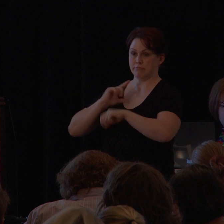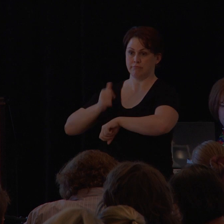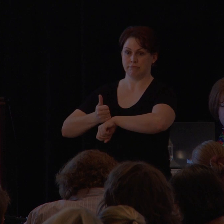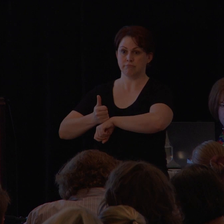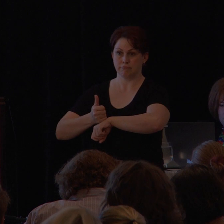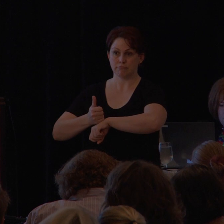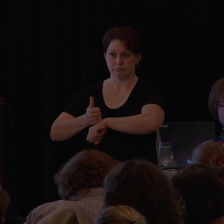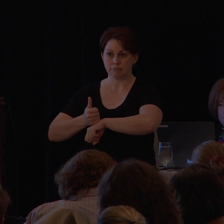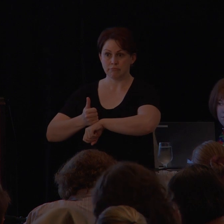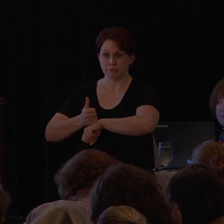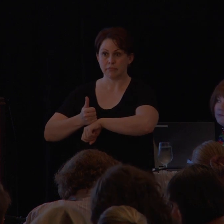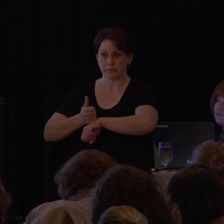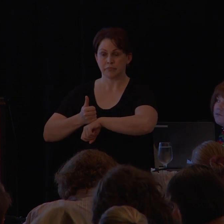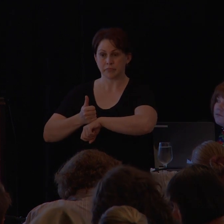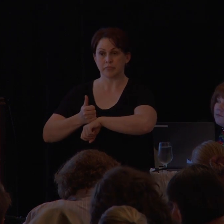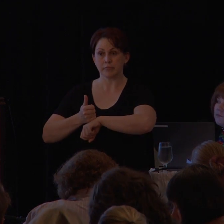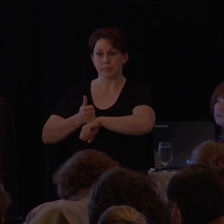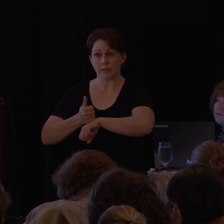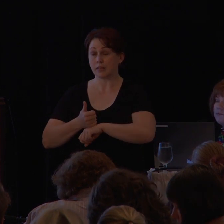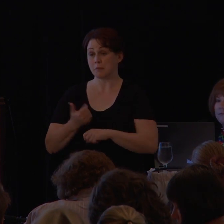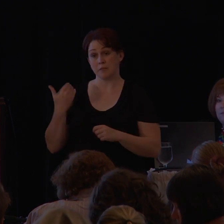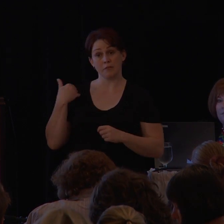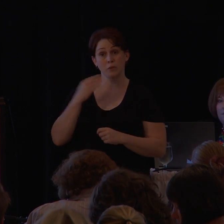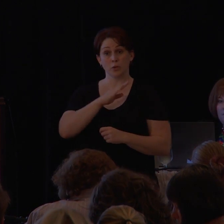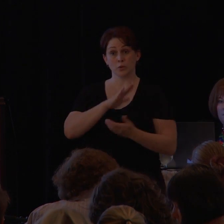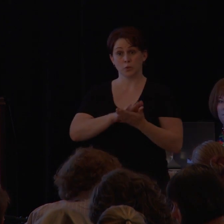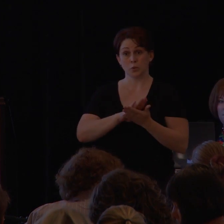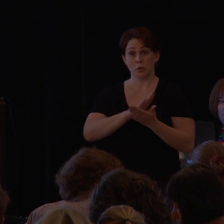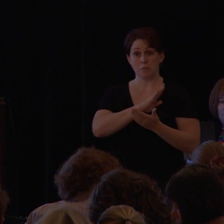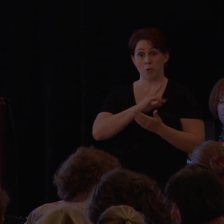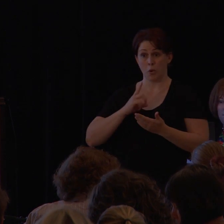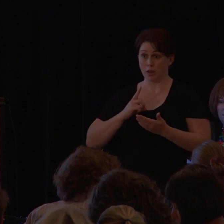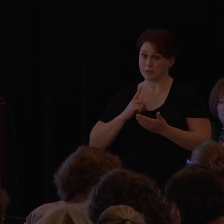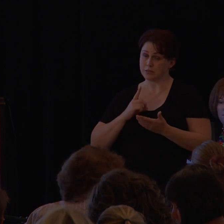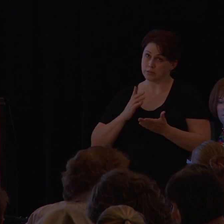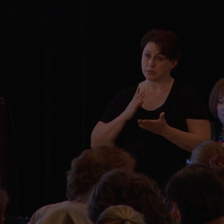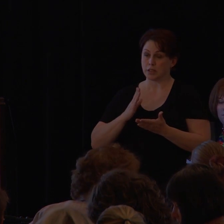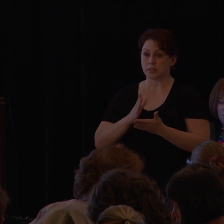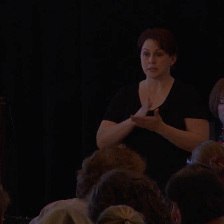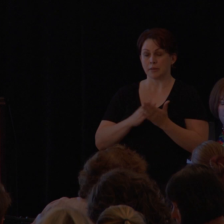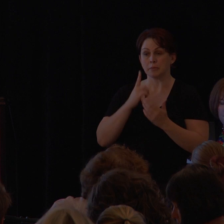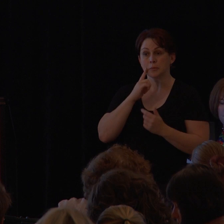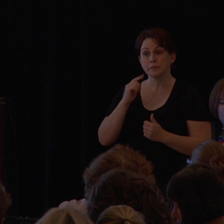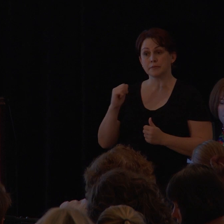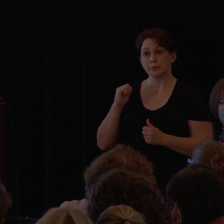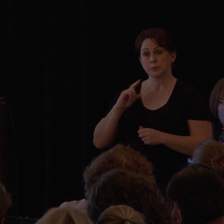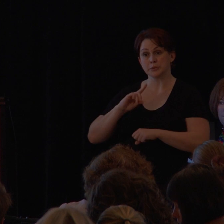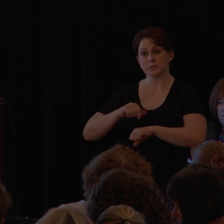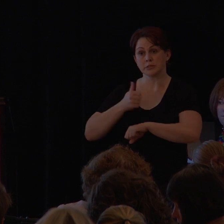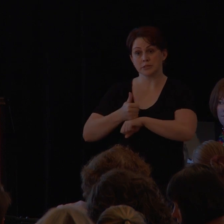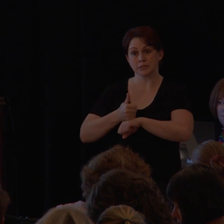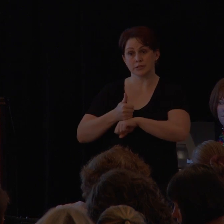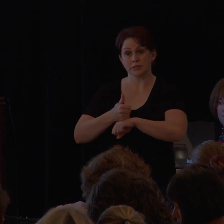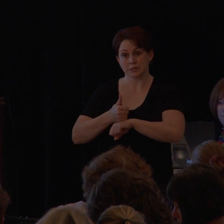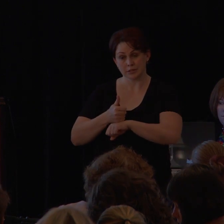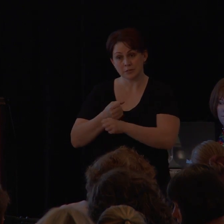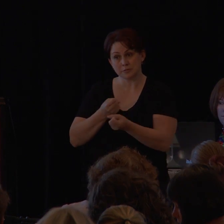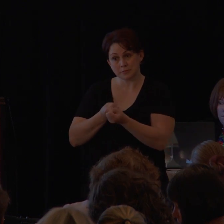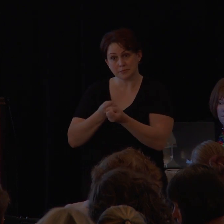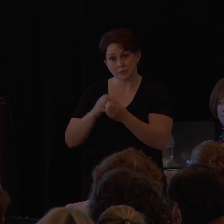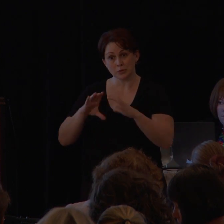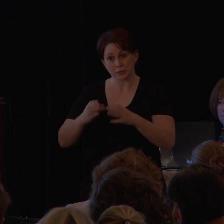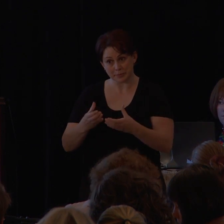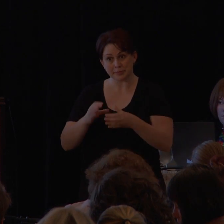entirely hypothetical. School boards were apparently refusing, in some cases, not all, but refusing in some cases to set up support